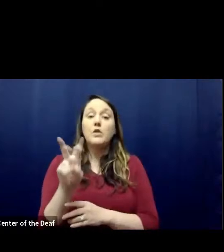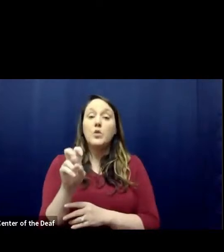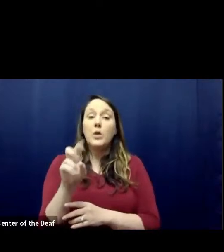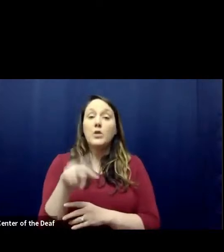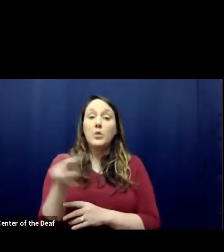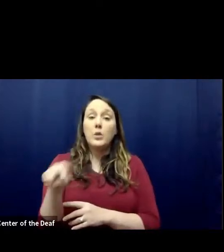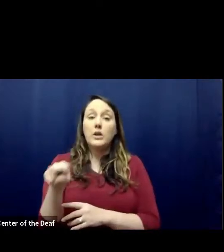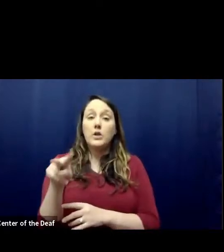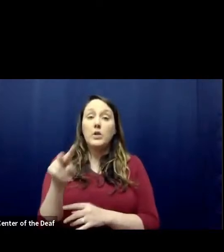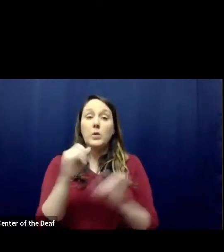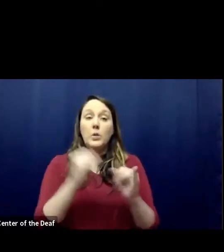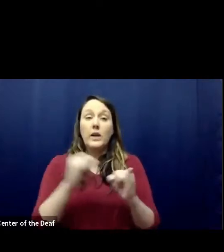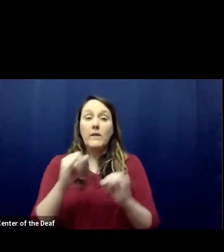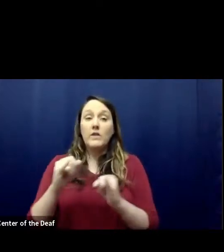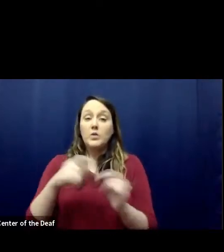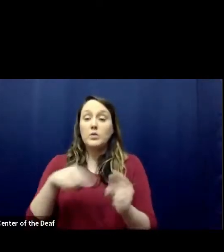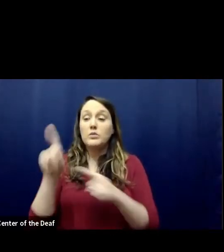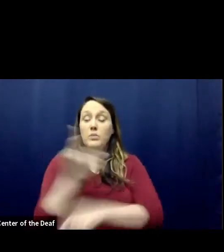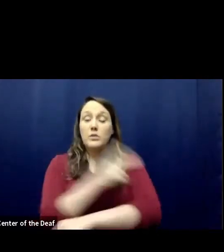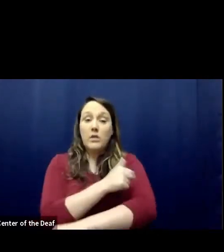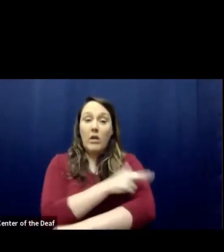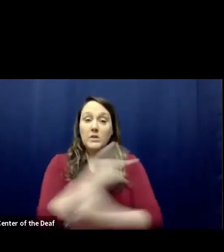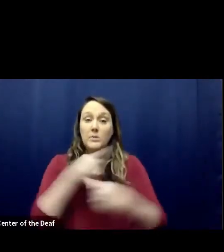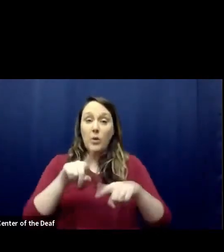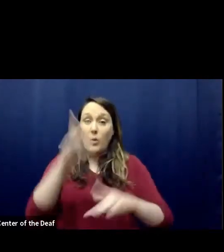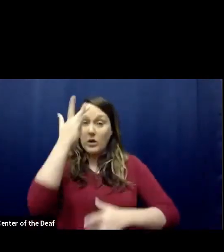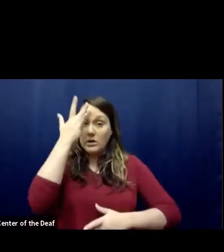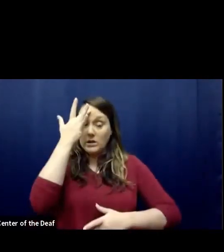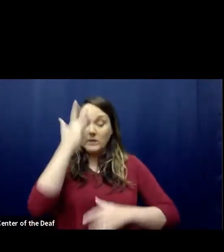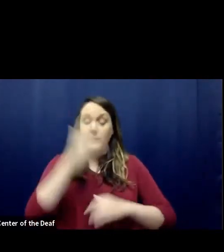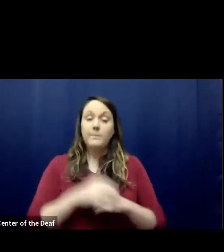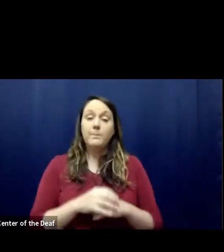222 individuals have been hospitalized at some point in their illness.